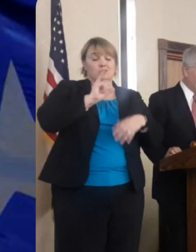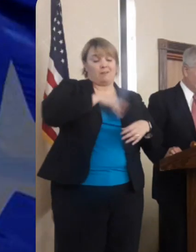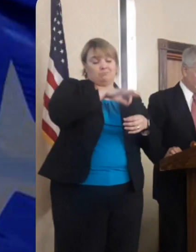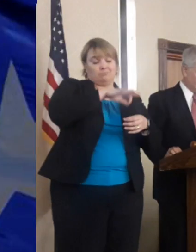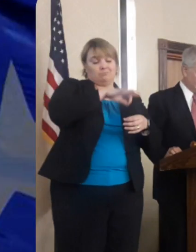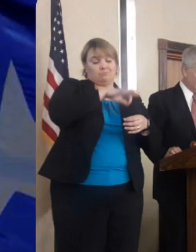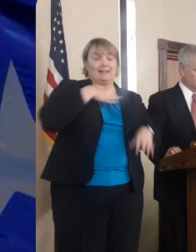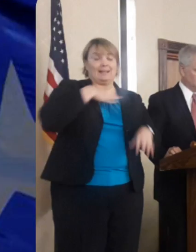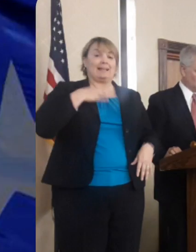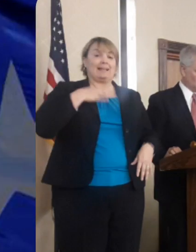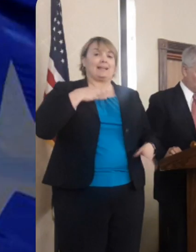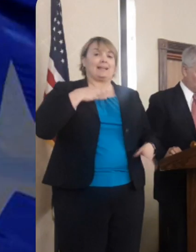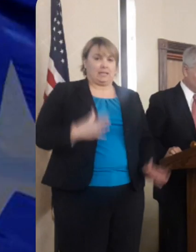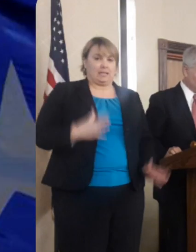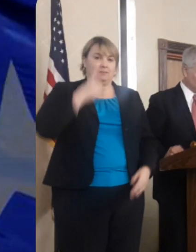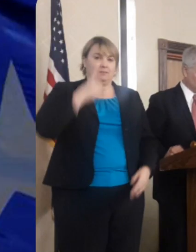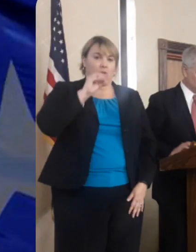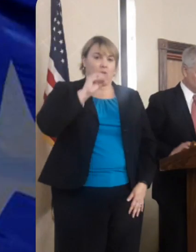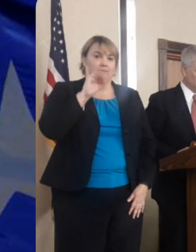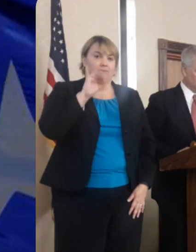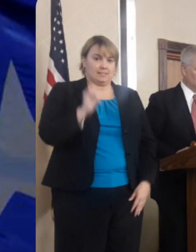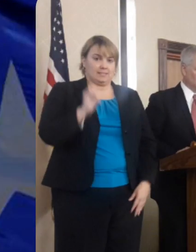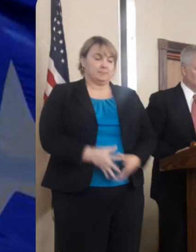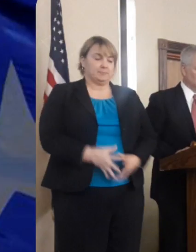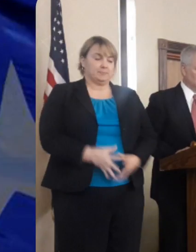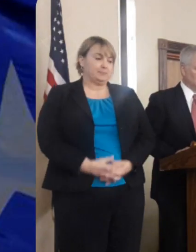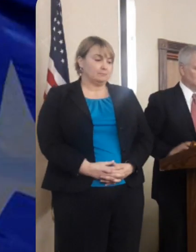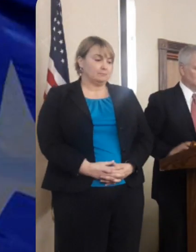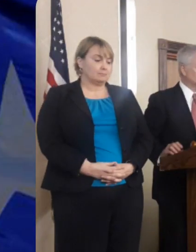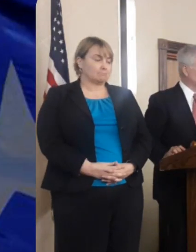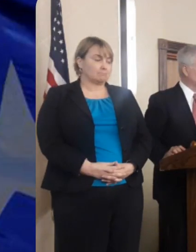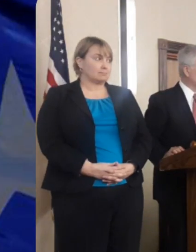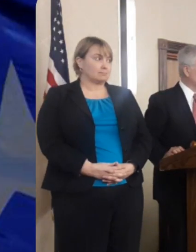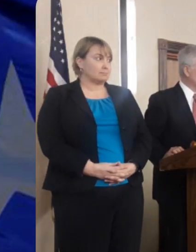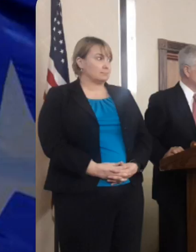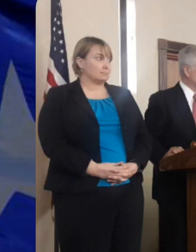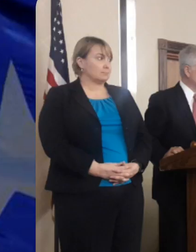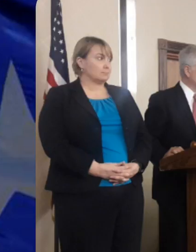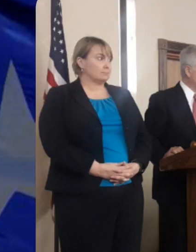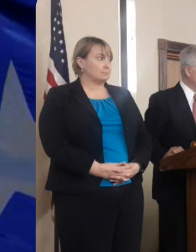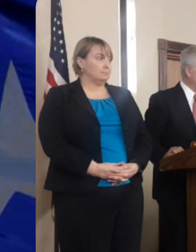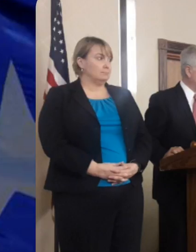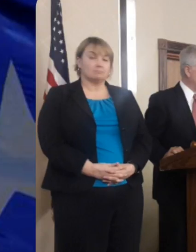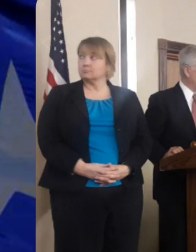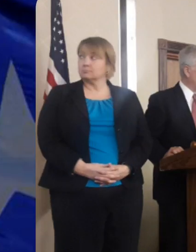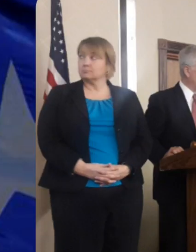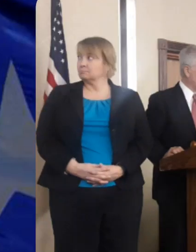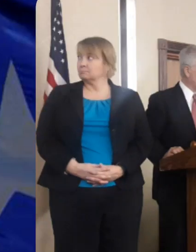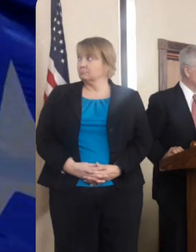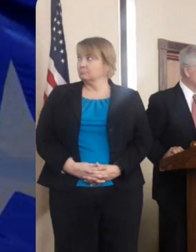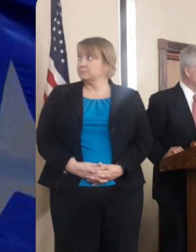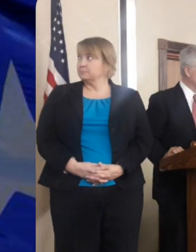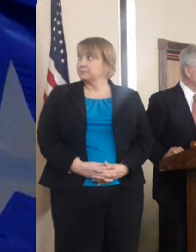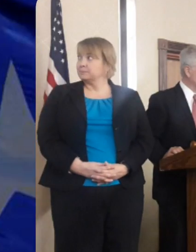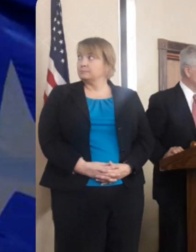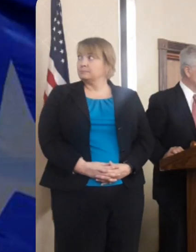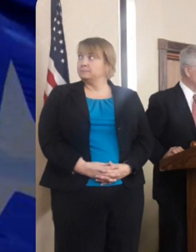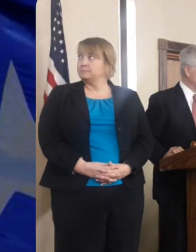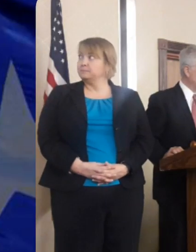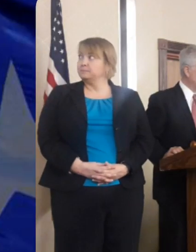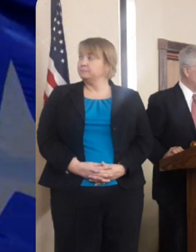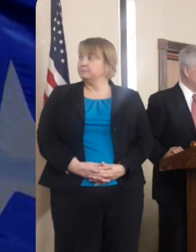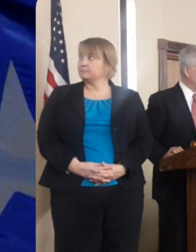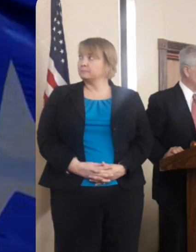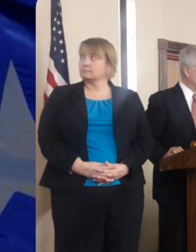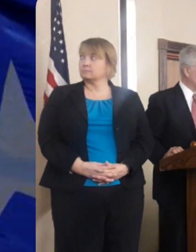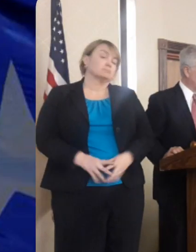candidate for office. So I think all the stuff of the people who are that was out of order. not